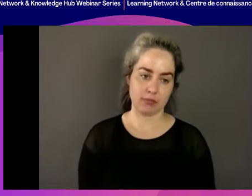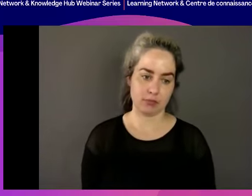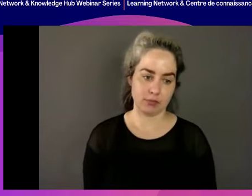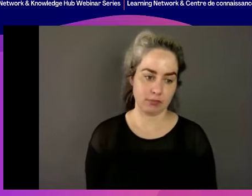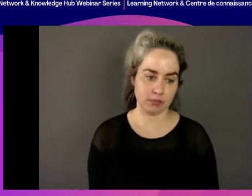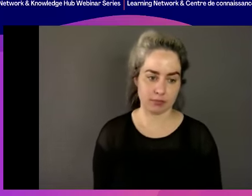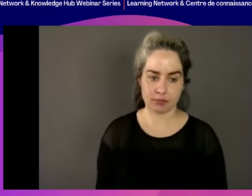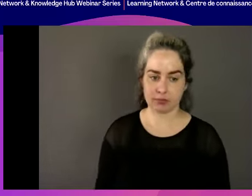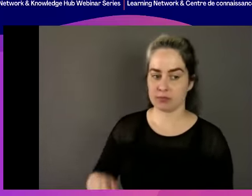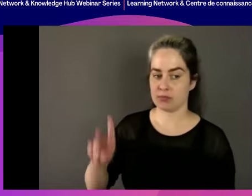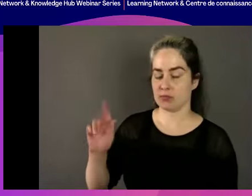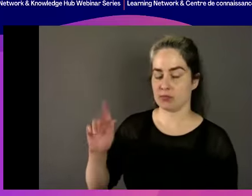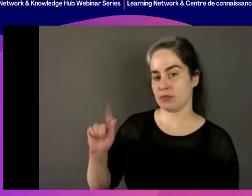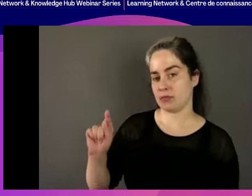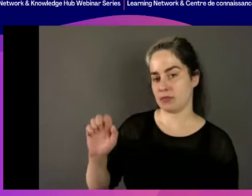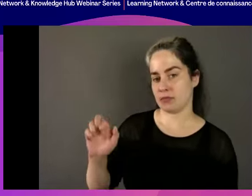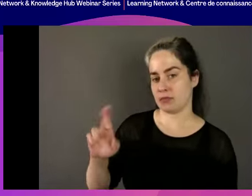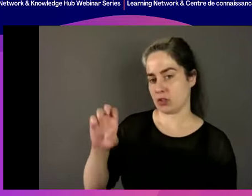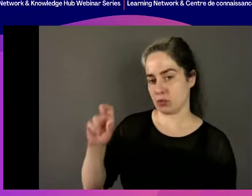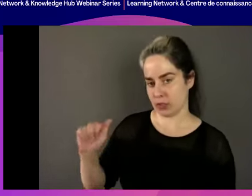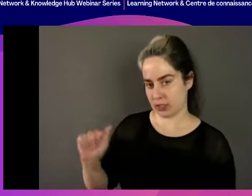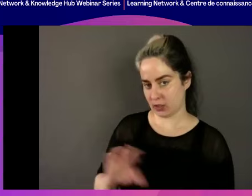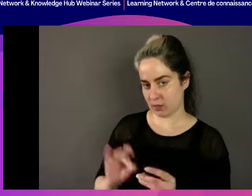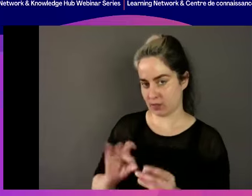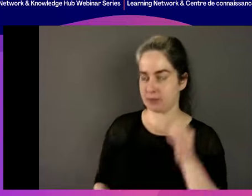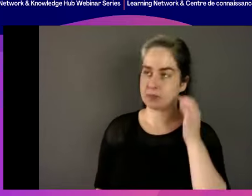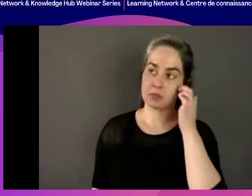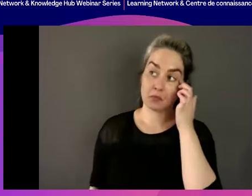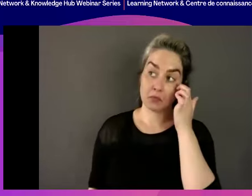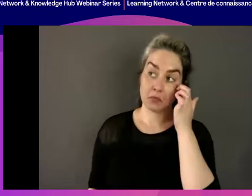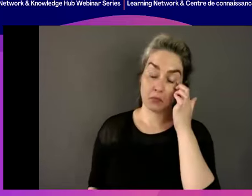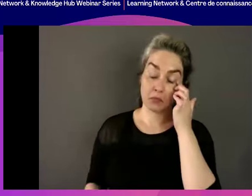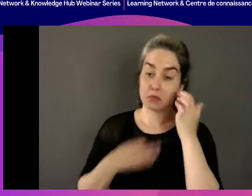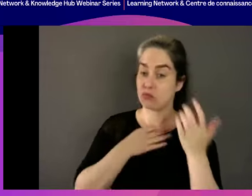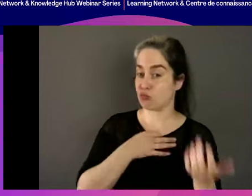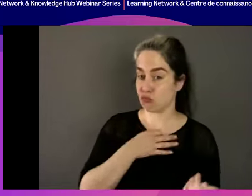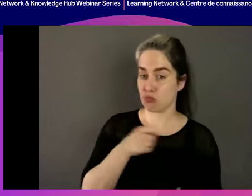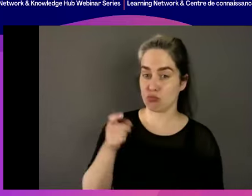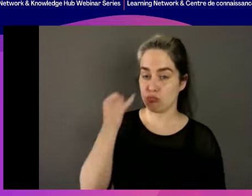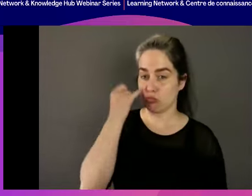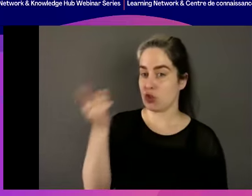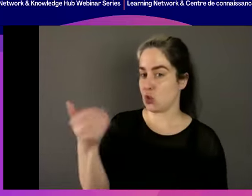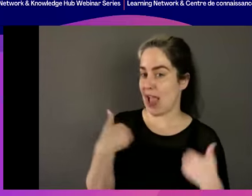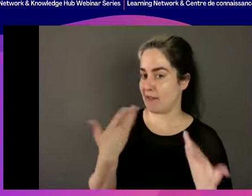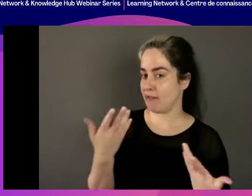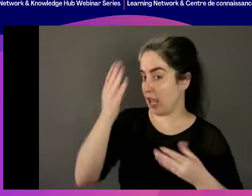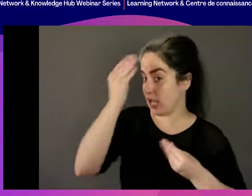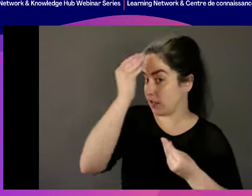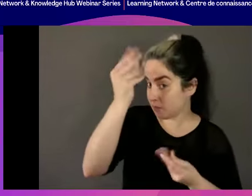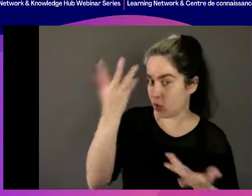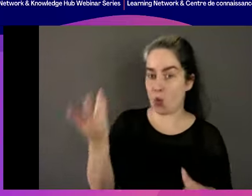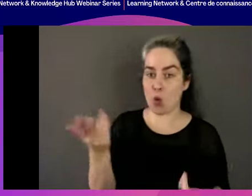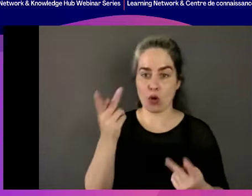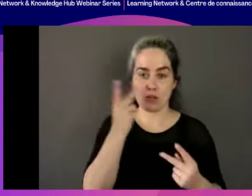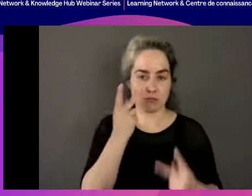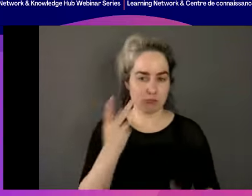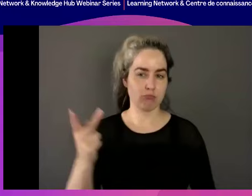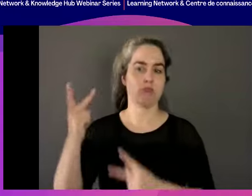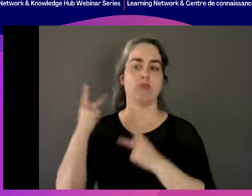So I have a question about whether or not you have any data or maybe even reflections on